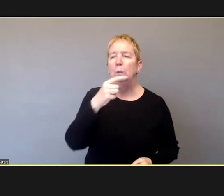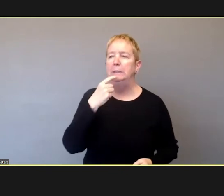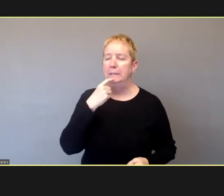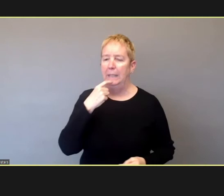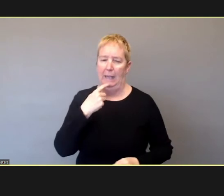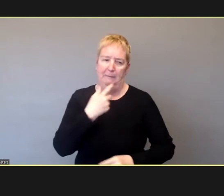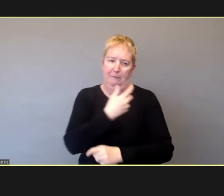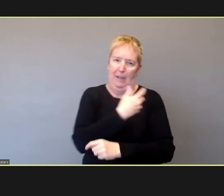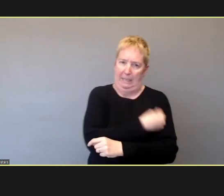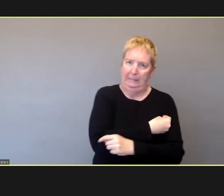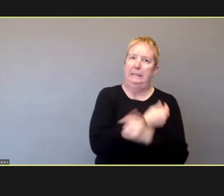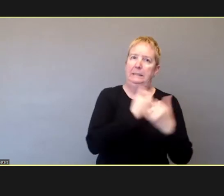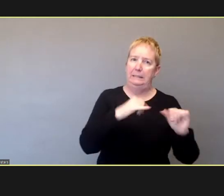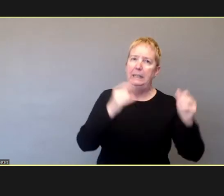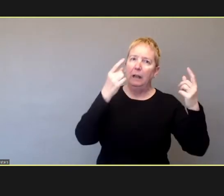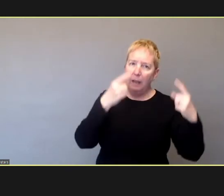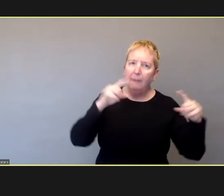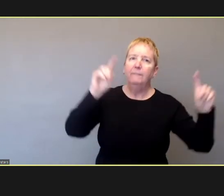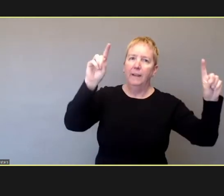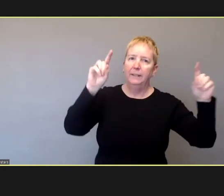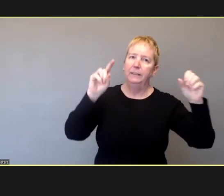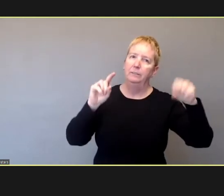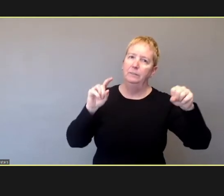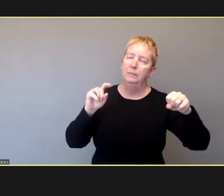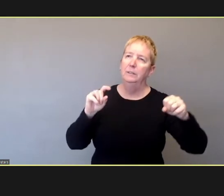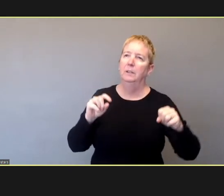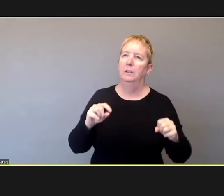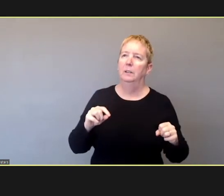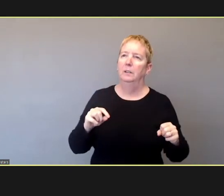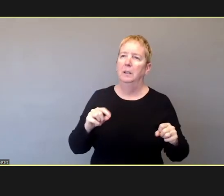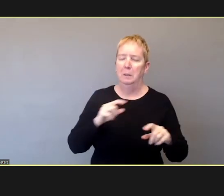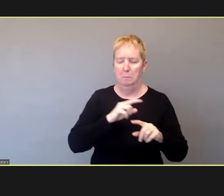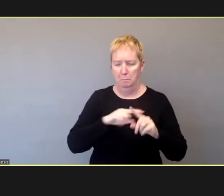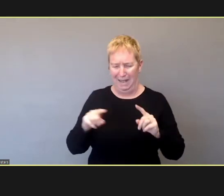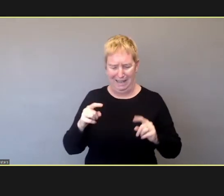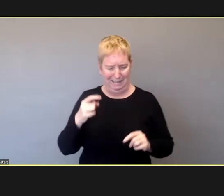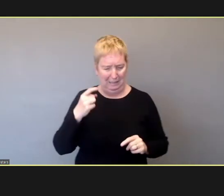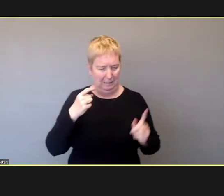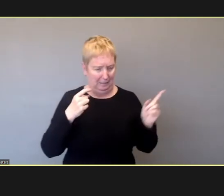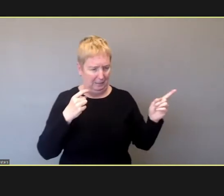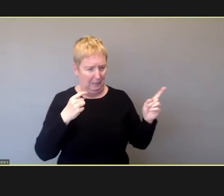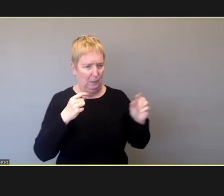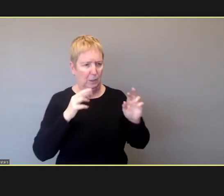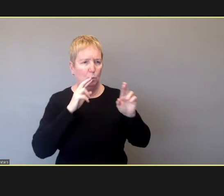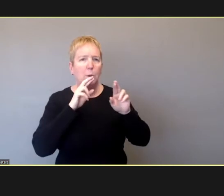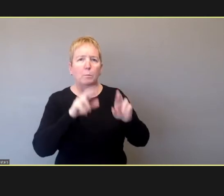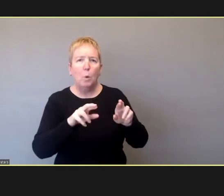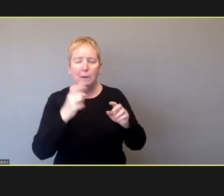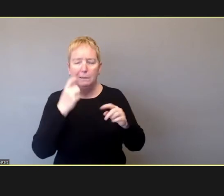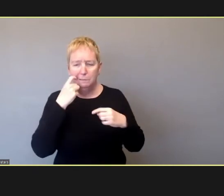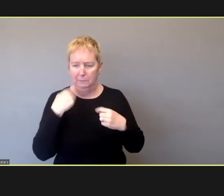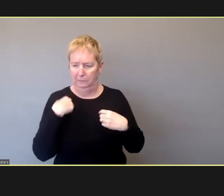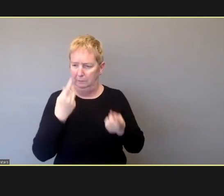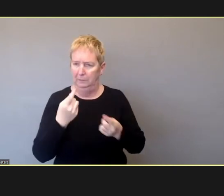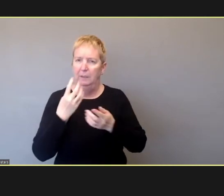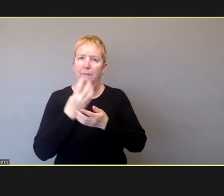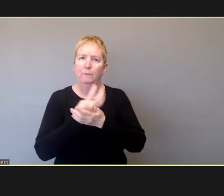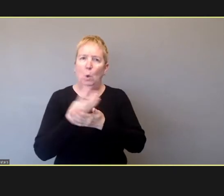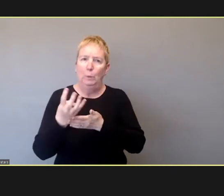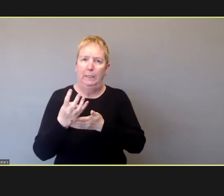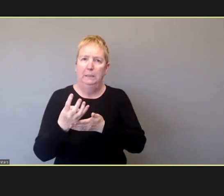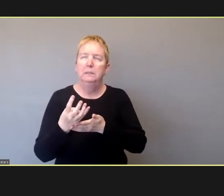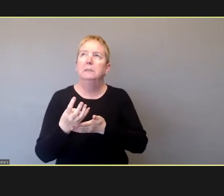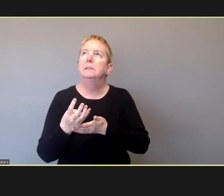are still very effective, but if you look at that report, that specific report of just the last 4 weeks for the